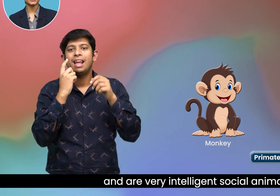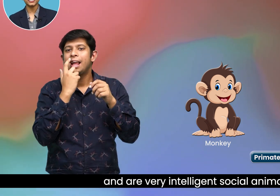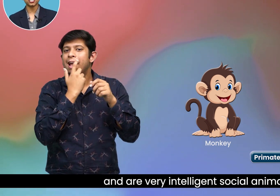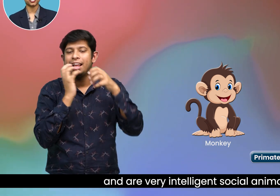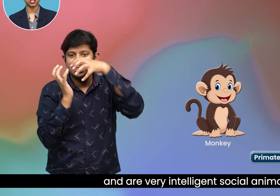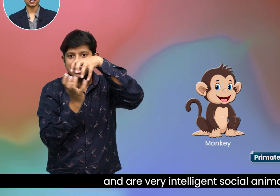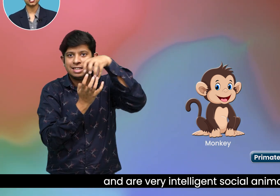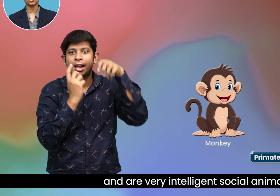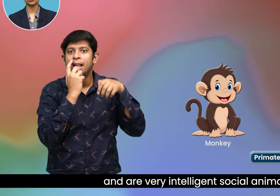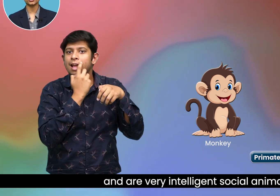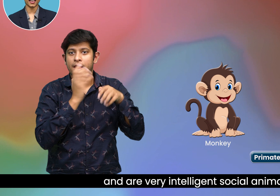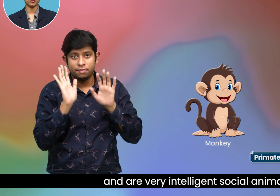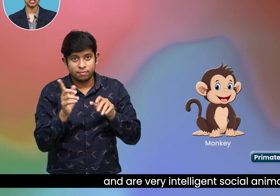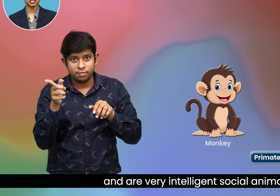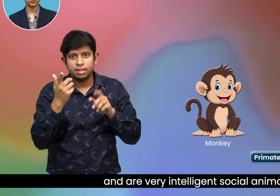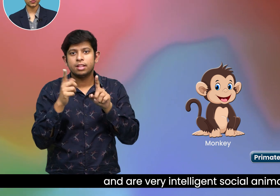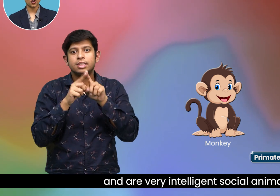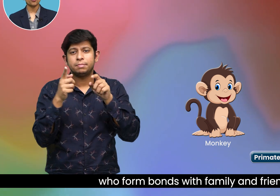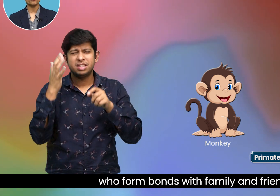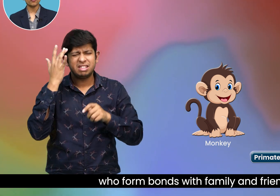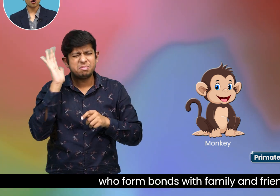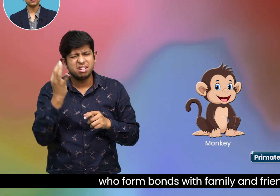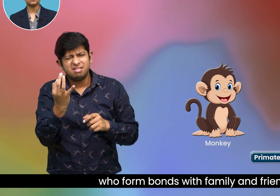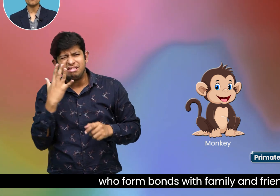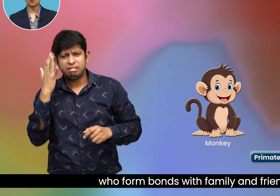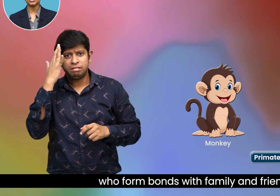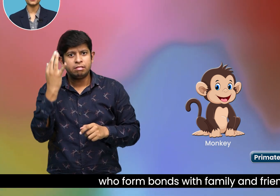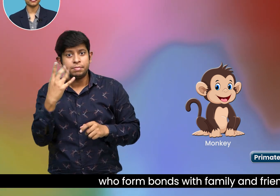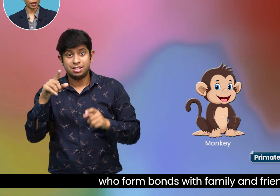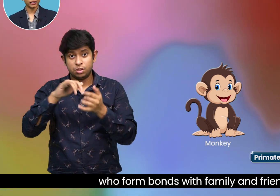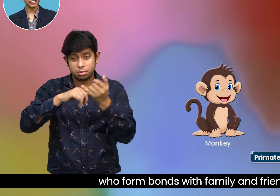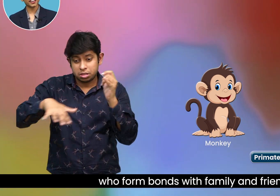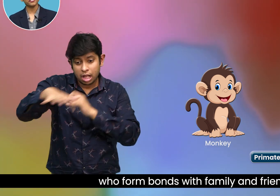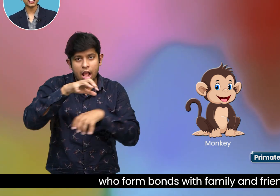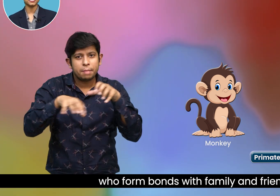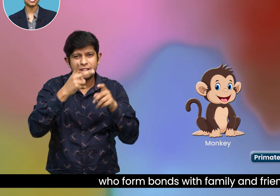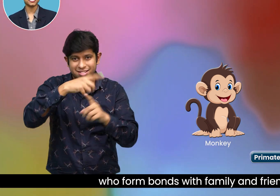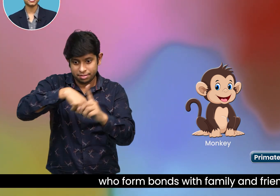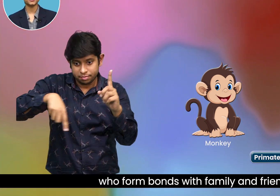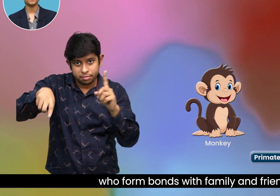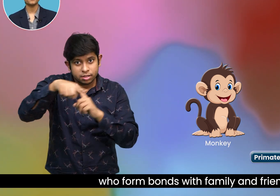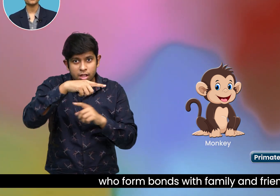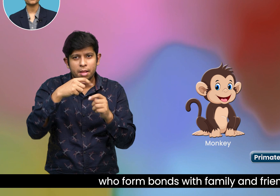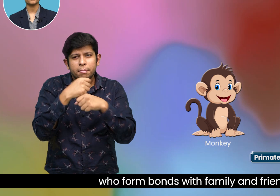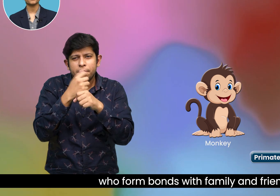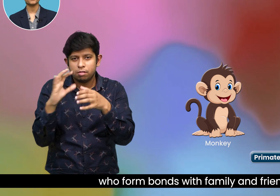very intelligent social animals who form bonds with family and friends.